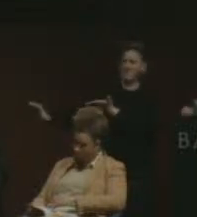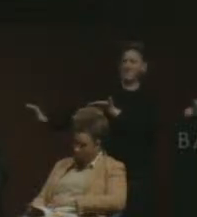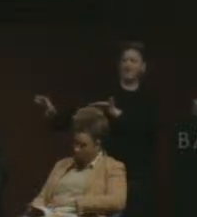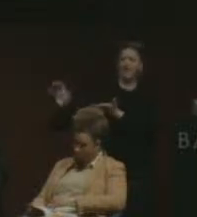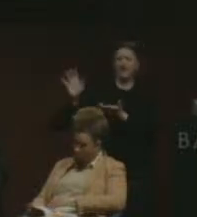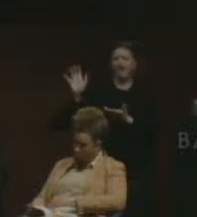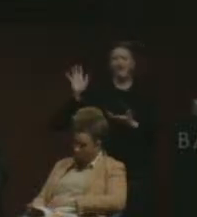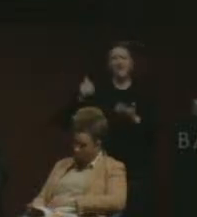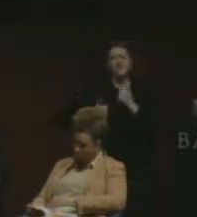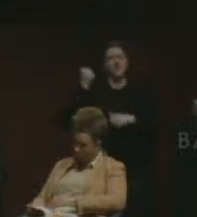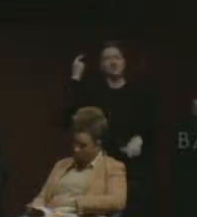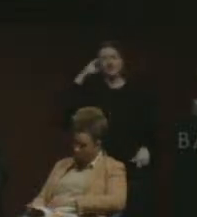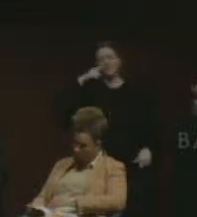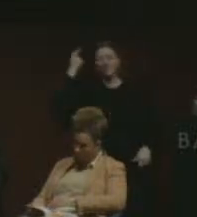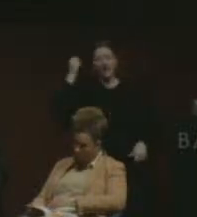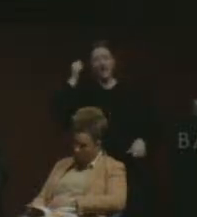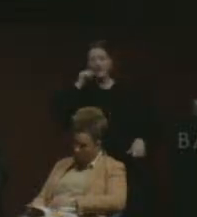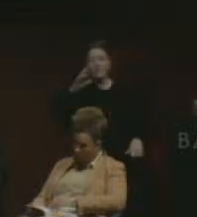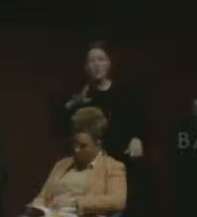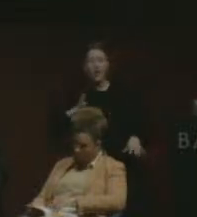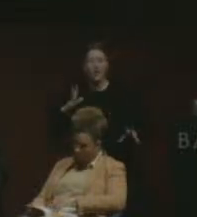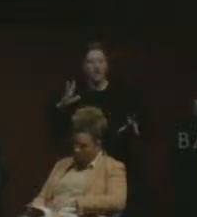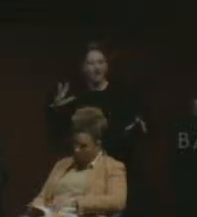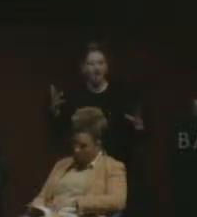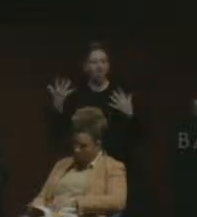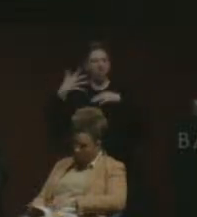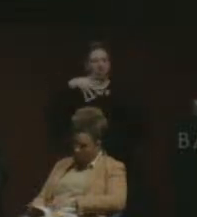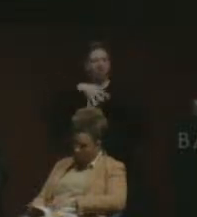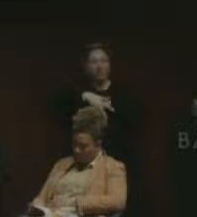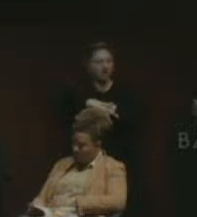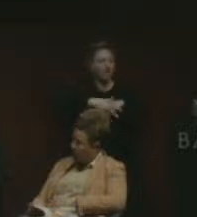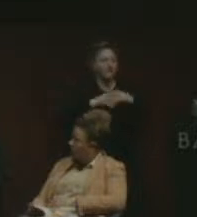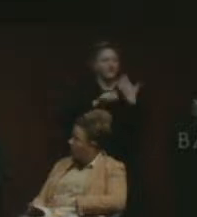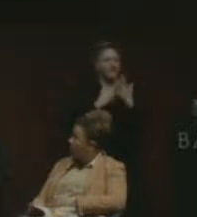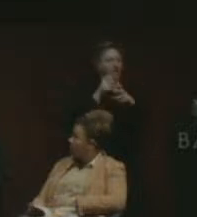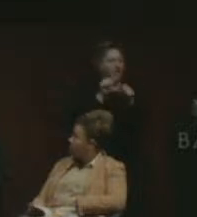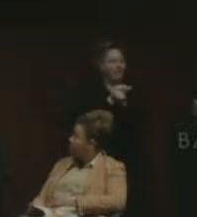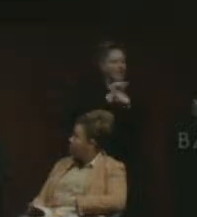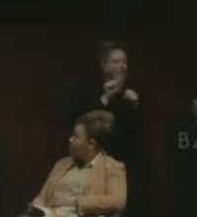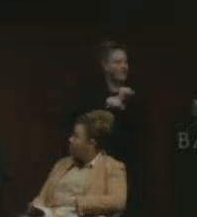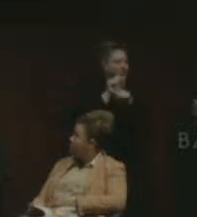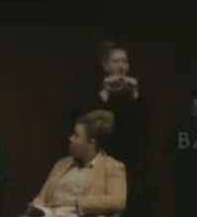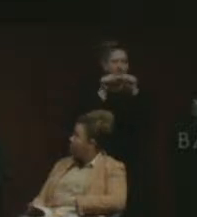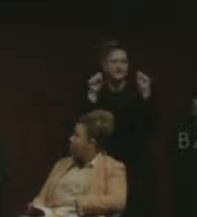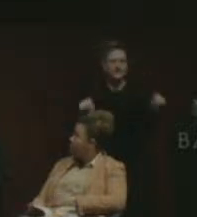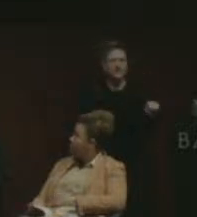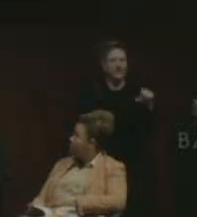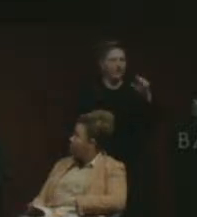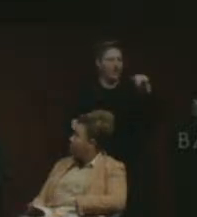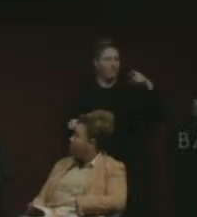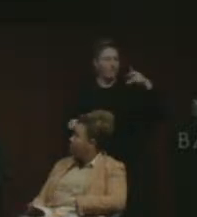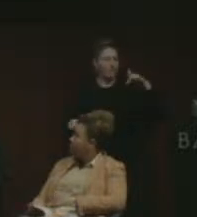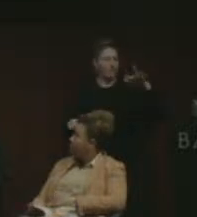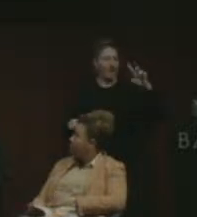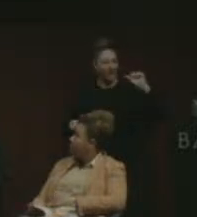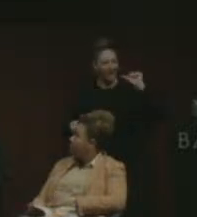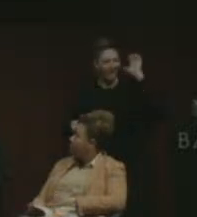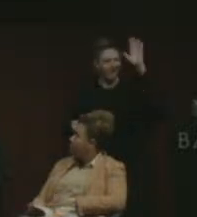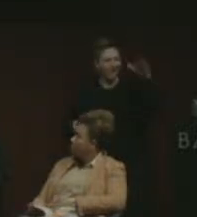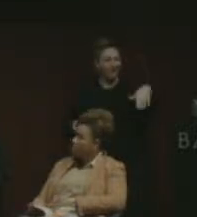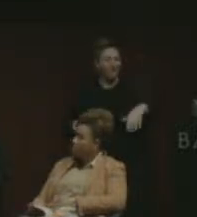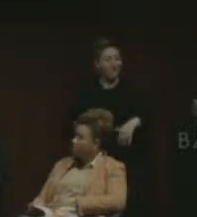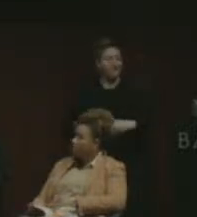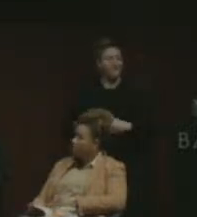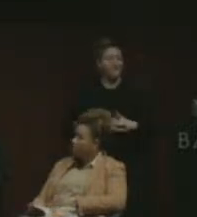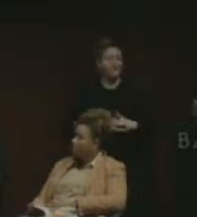majority Black women and who had been so integrally part of that historical labor system that made apartheid run for so long. And